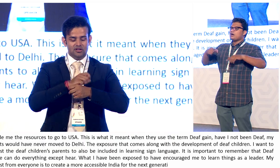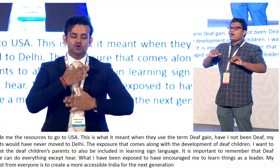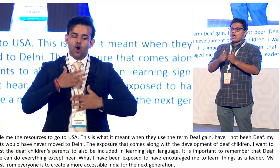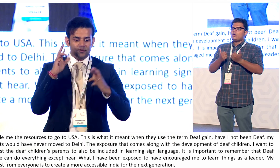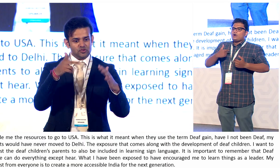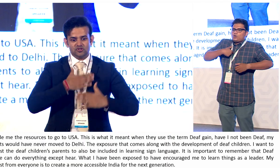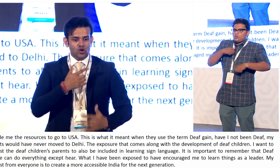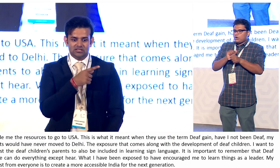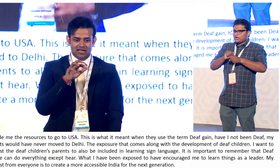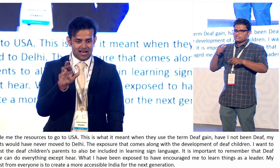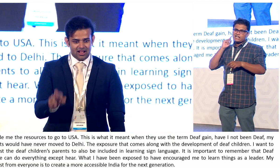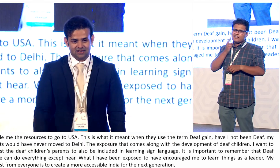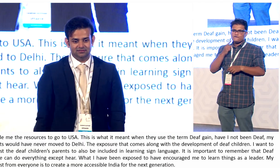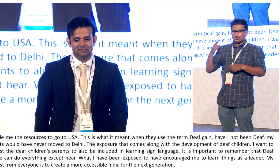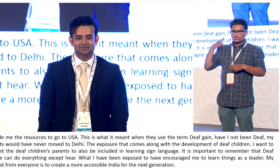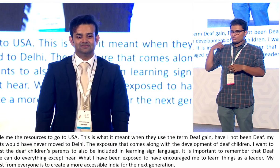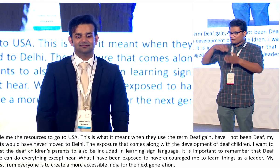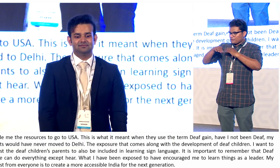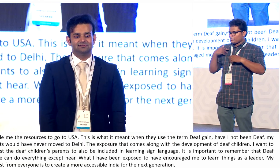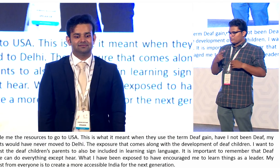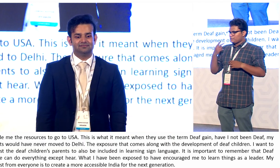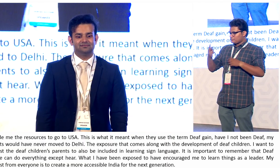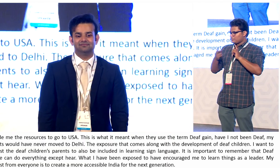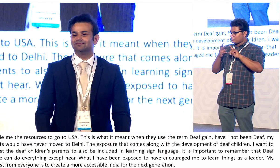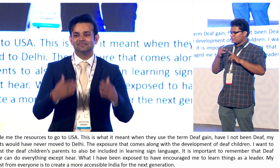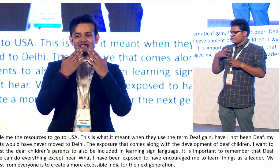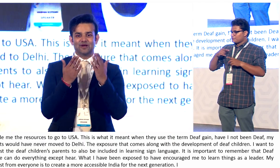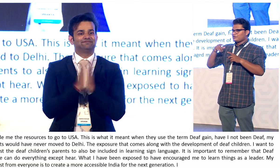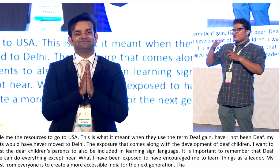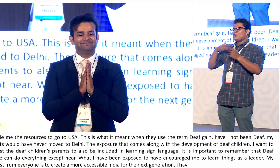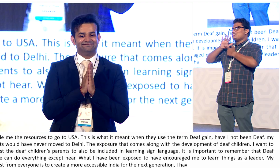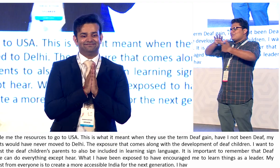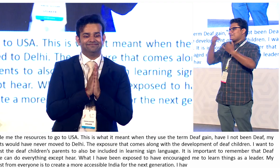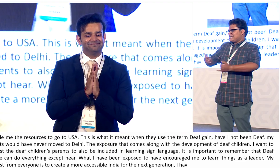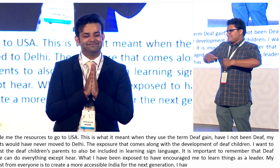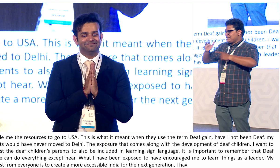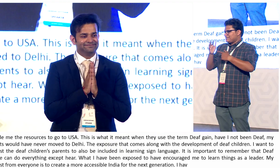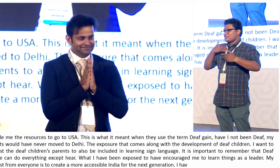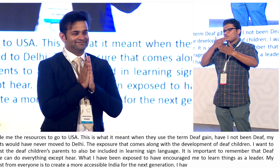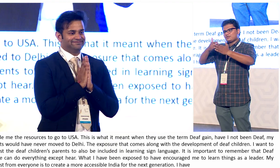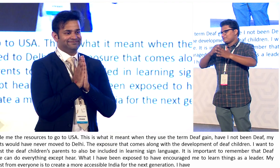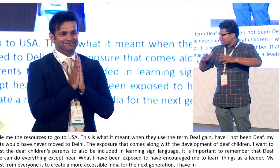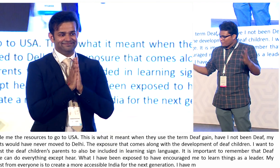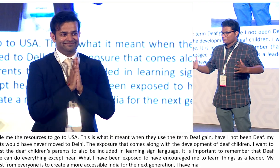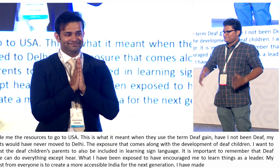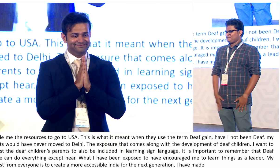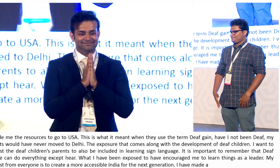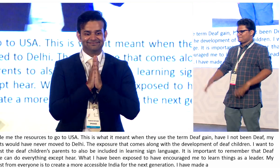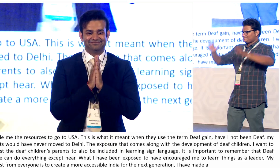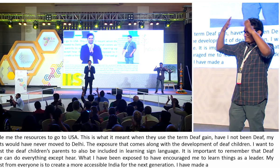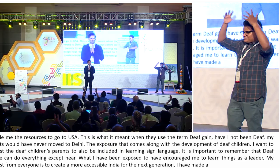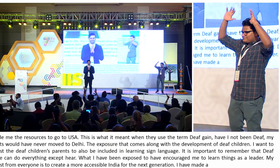as a deaf leader in the business environment. This is a 2-minute trailer that I will show here now. Thank you so much for the honor and privilege to be here